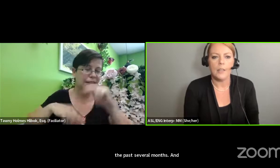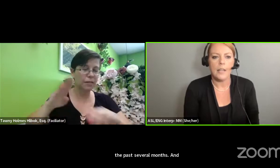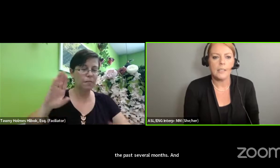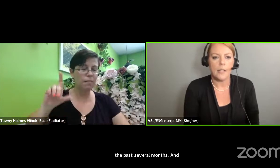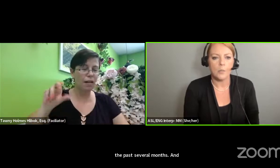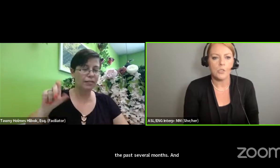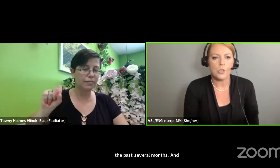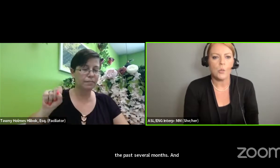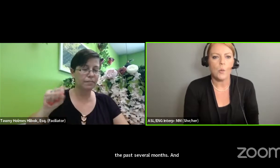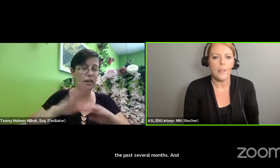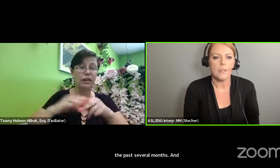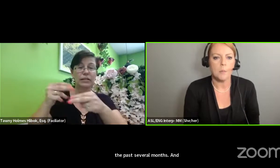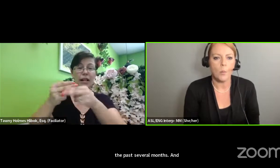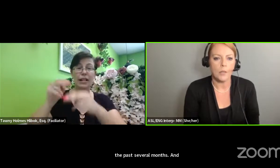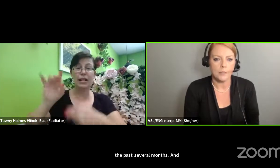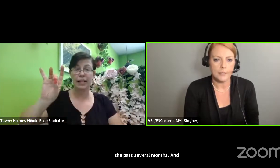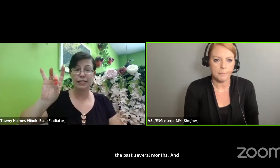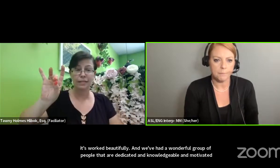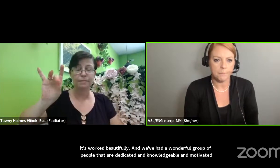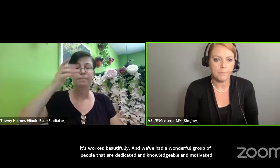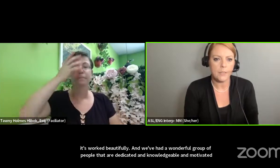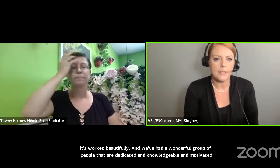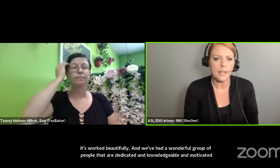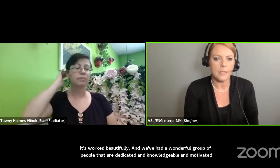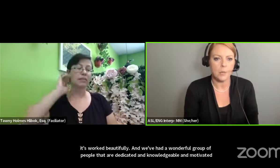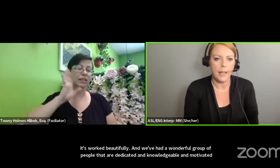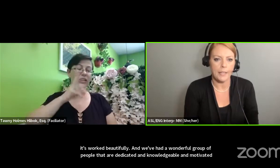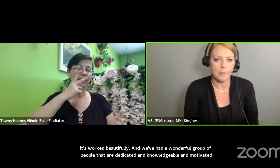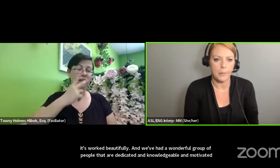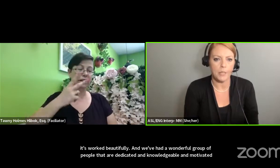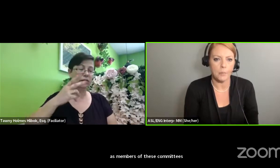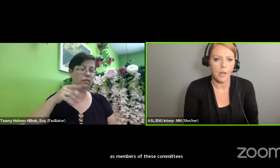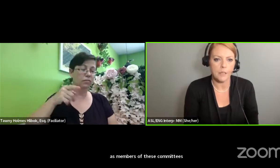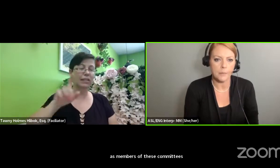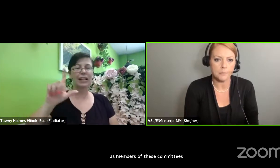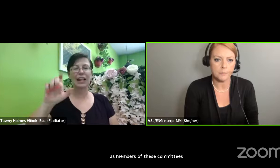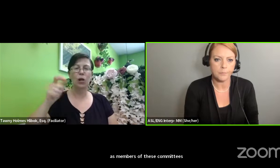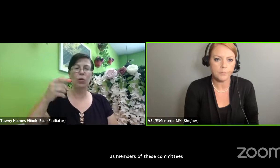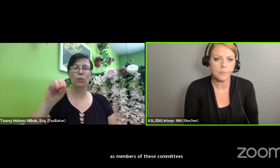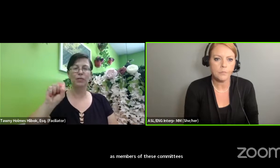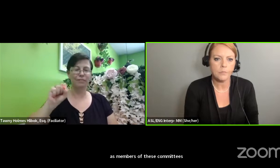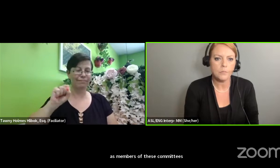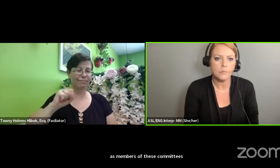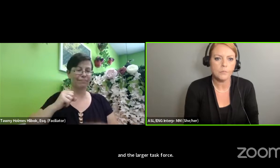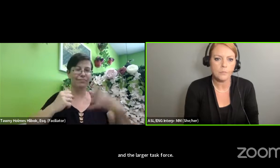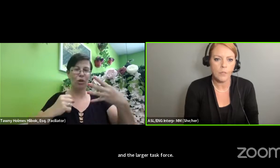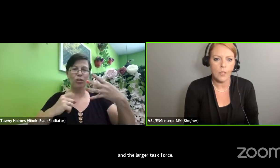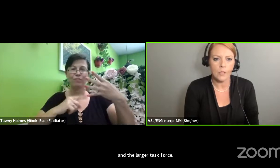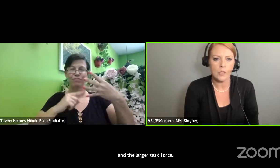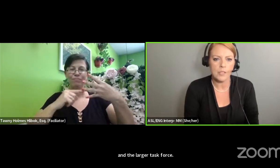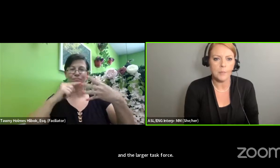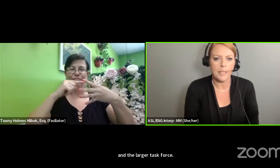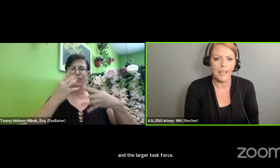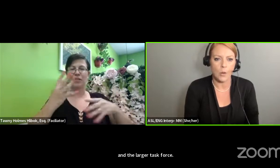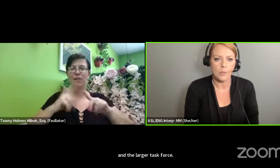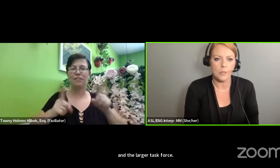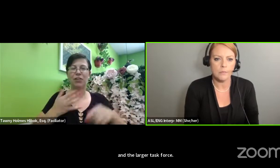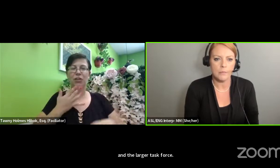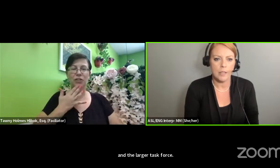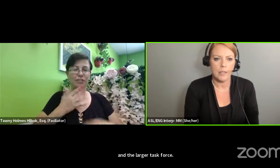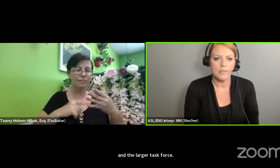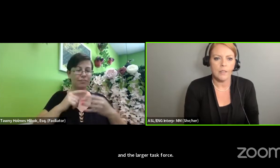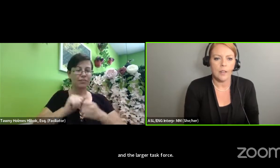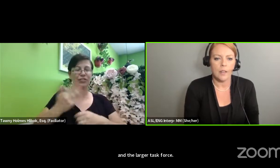Now, on the next slide, we'll show you why that's important. Slide number 8, building blocks. You'll see some